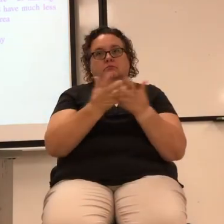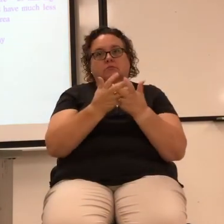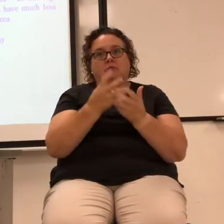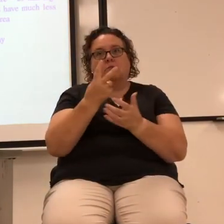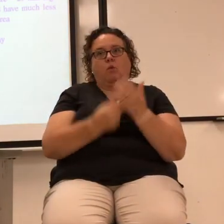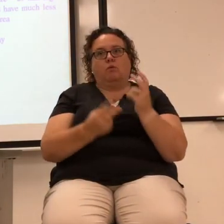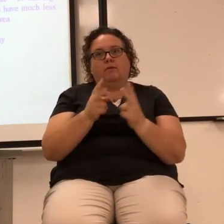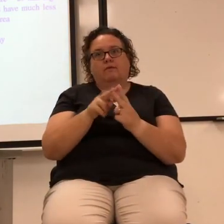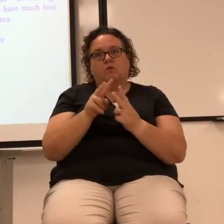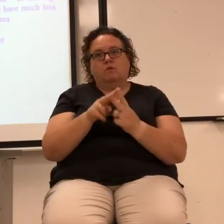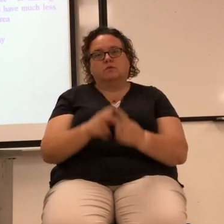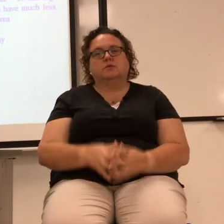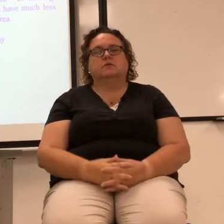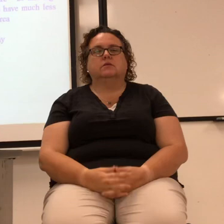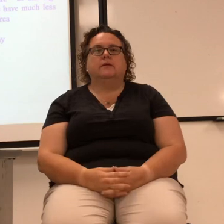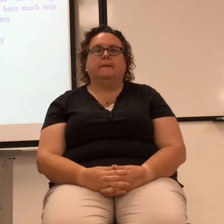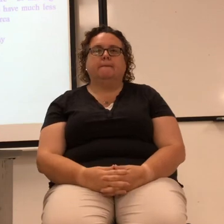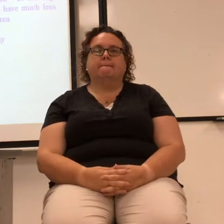100 times